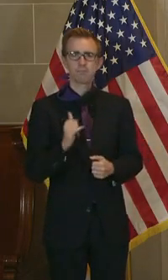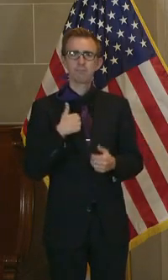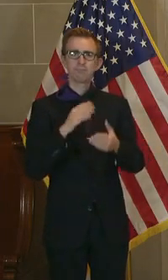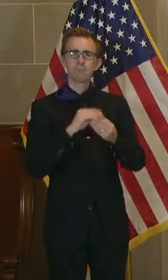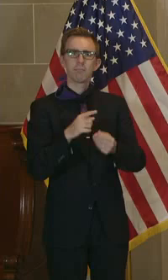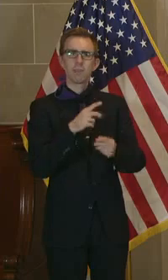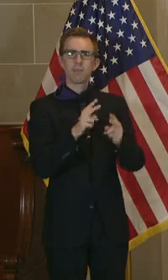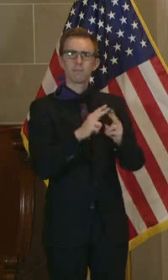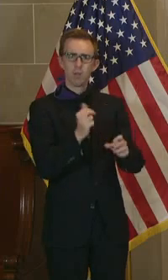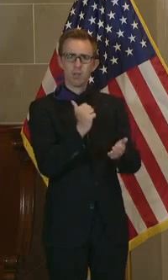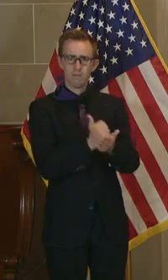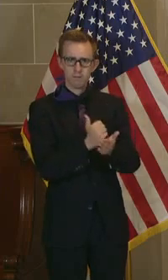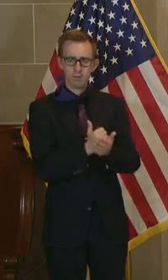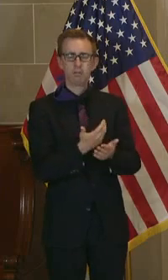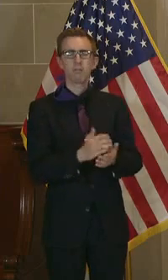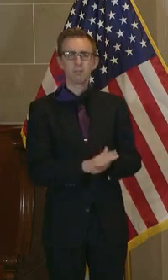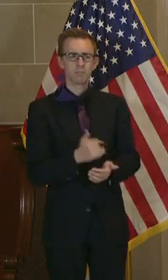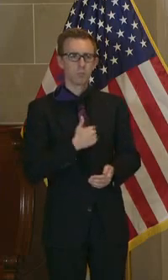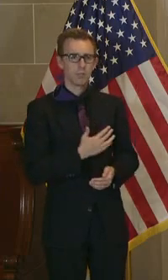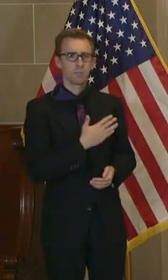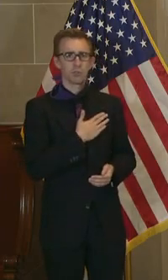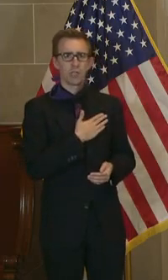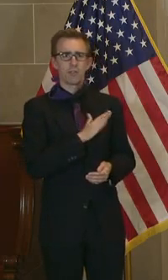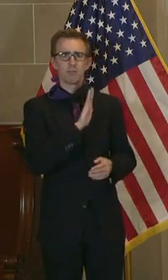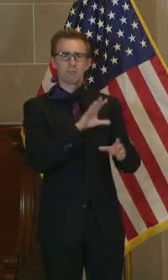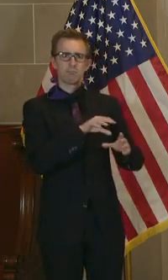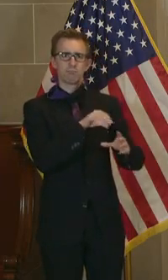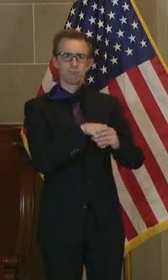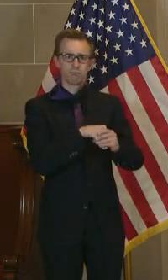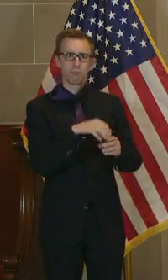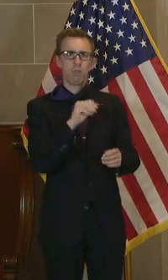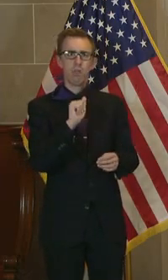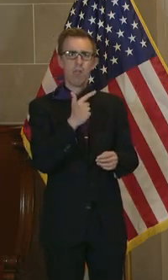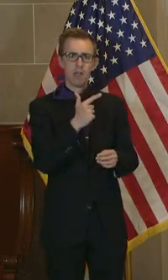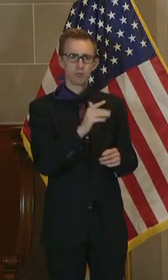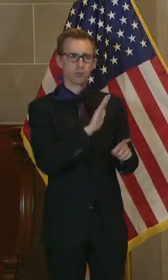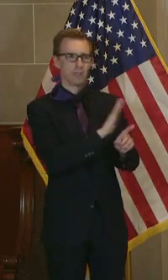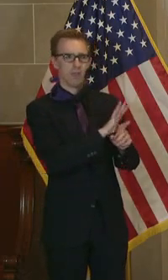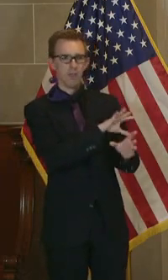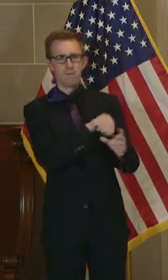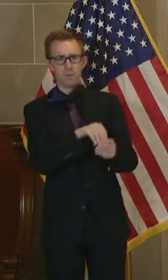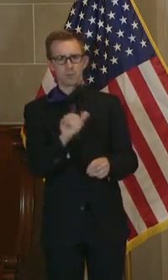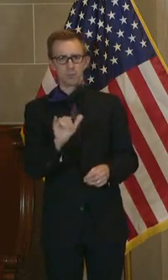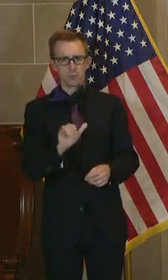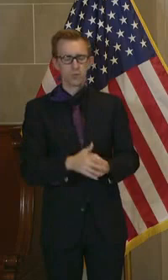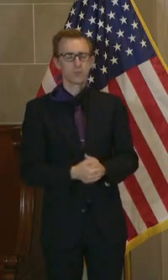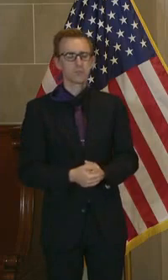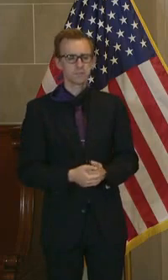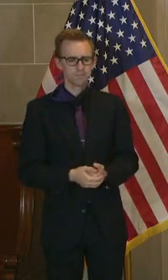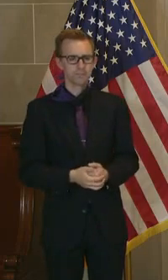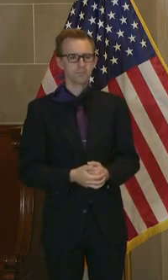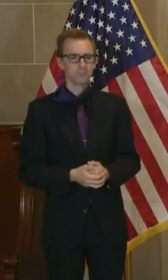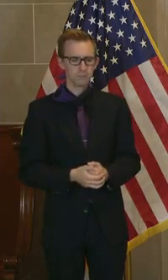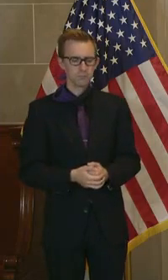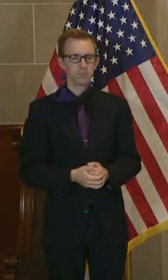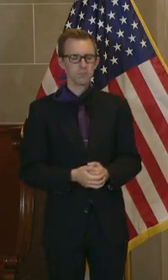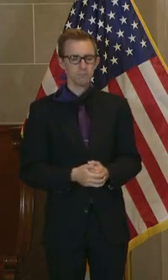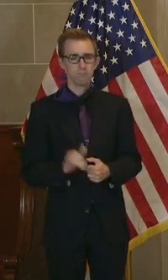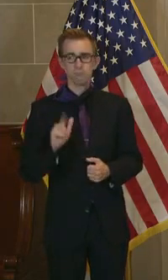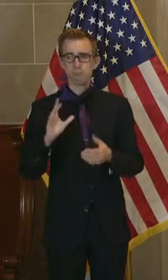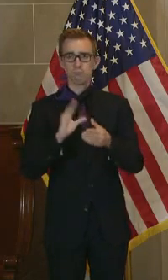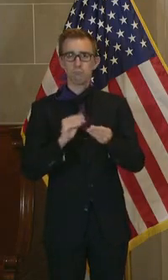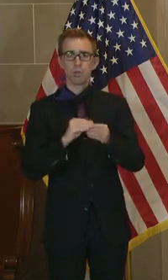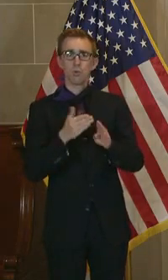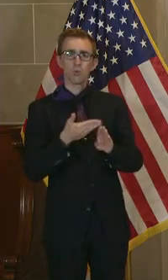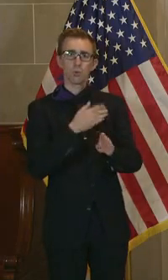incredibly helpful. Incredibly appreciate the Department of Agriculture's help on this. And as to your earlier